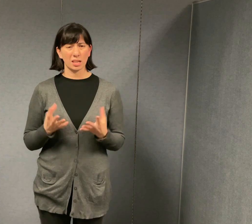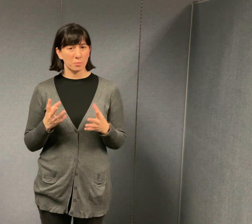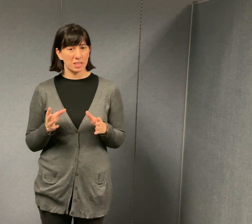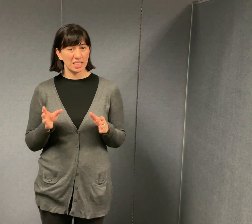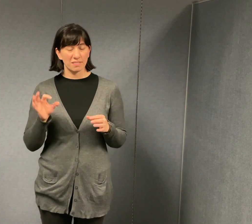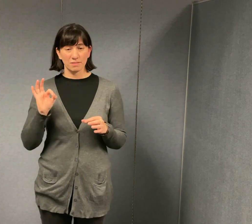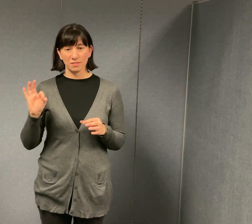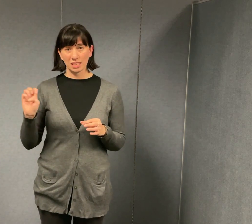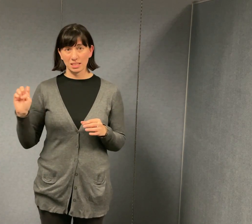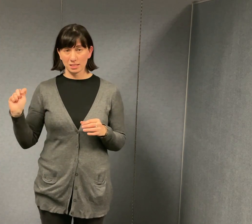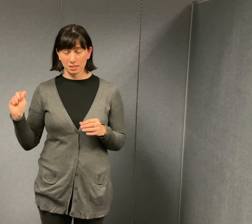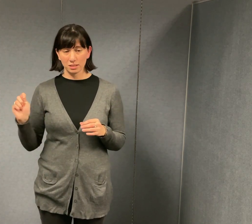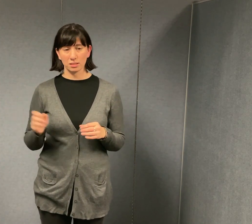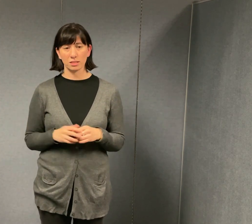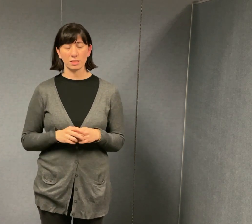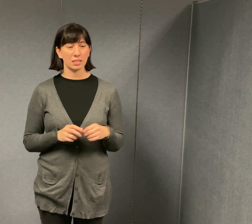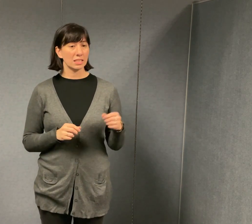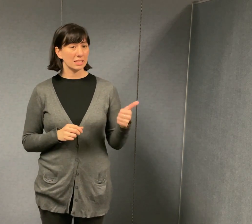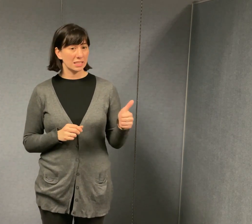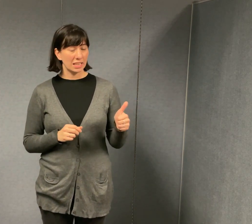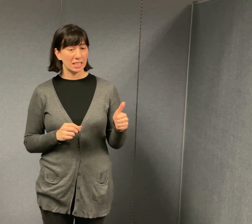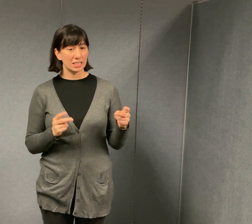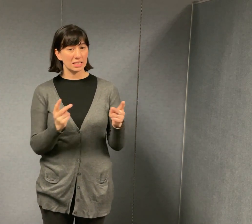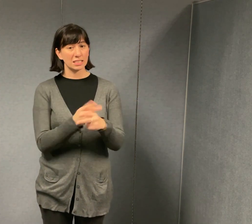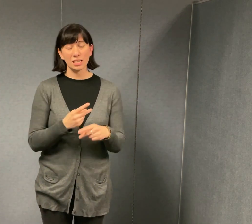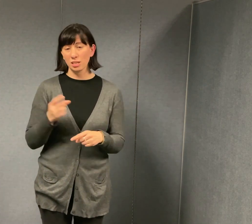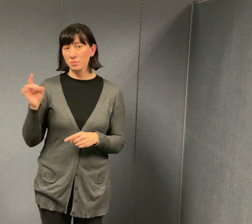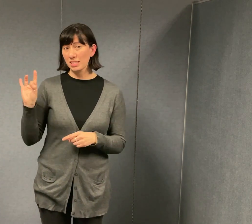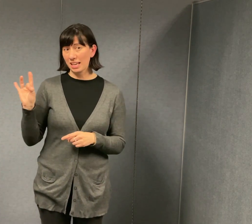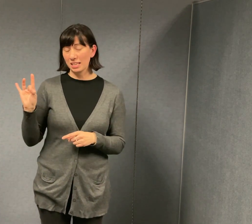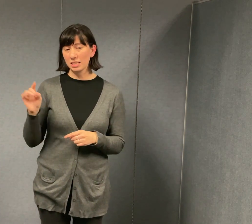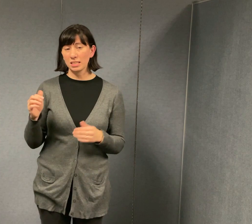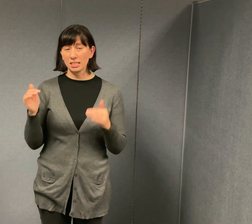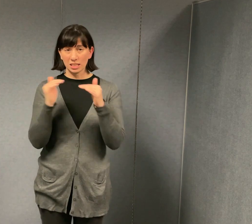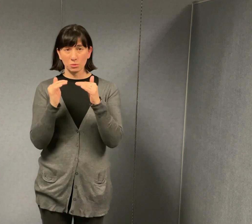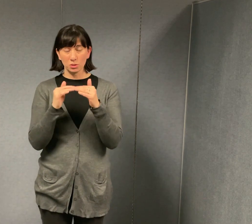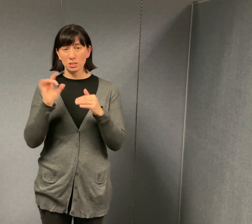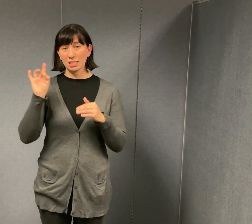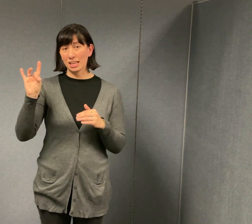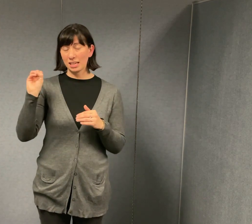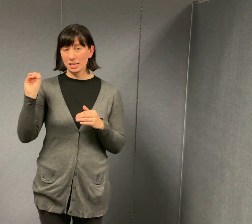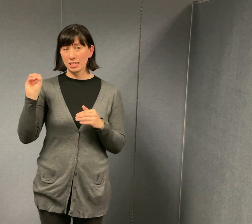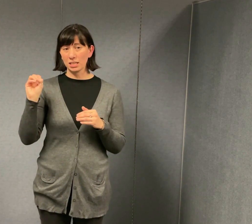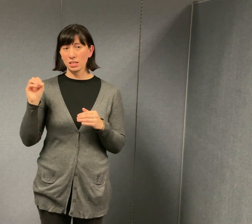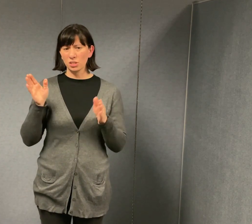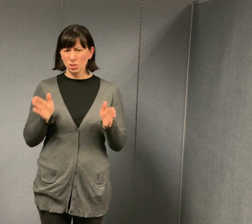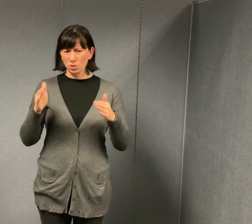right. 10 times 8 equals 80 square feet. But, like I